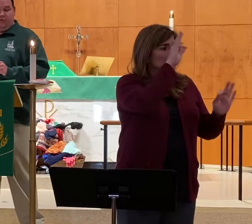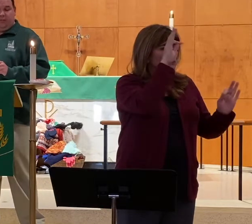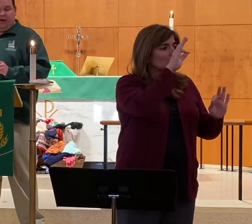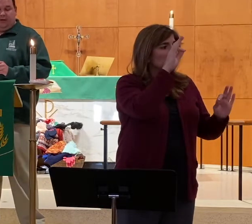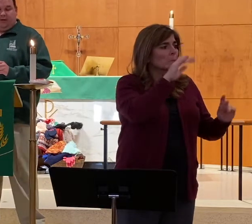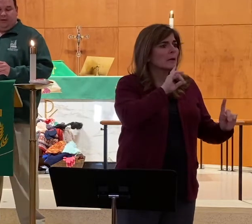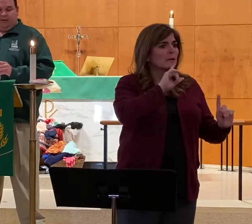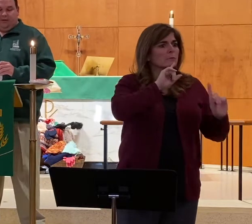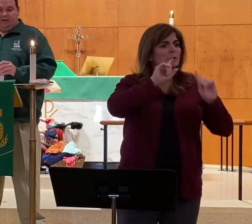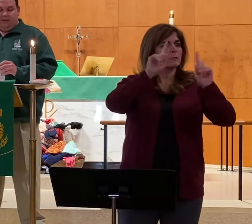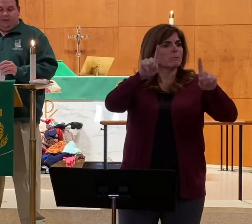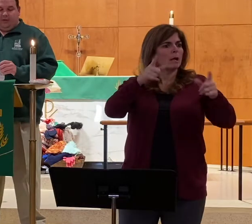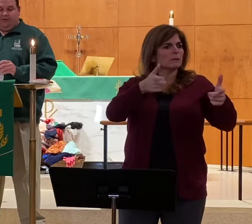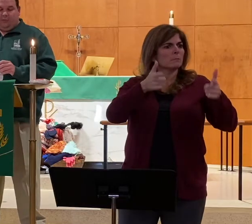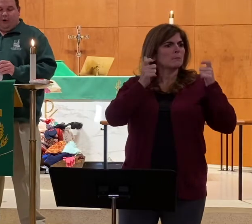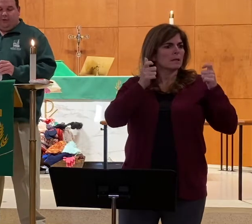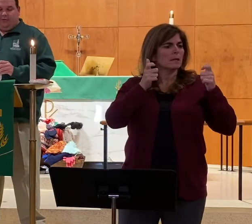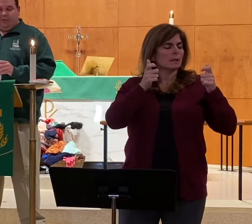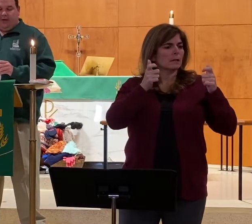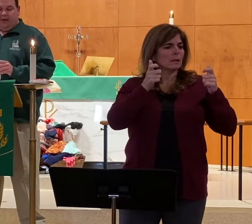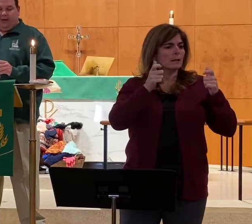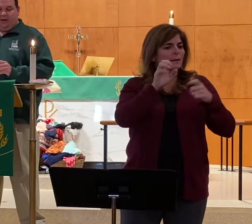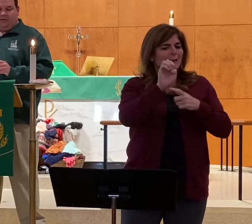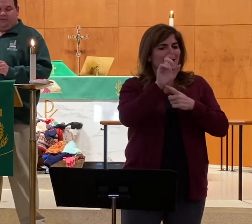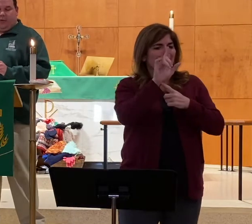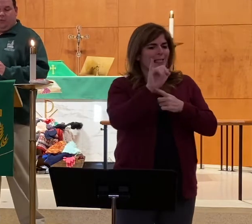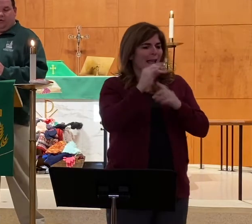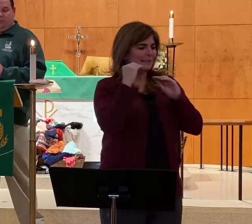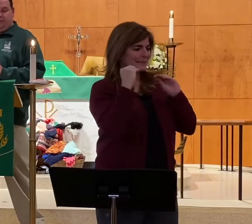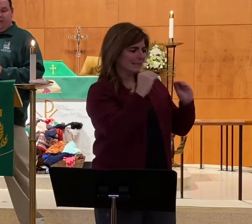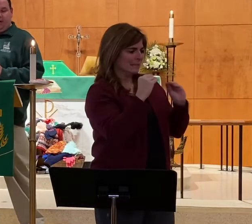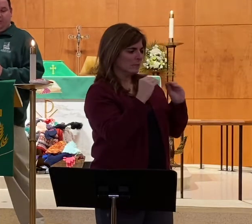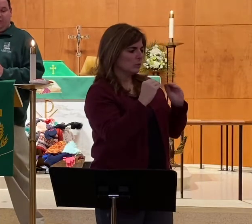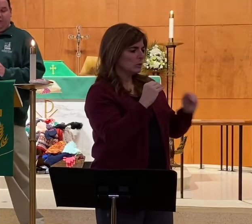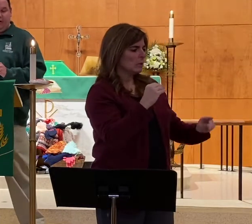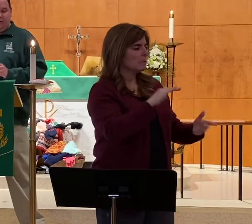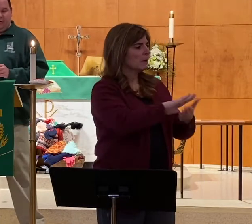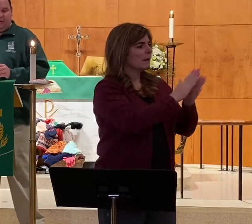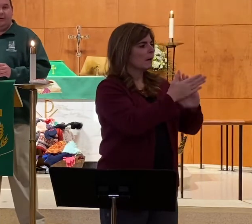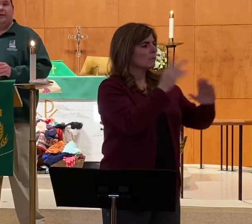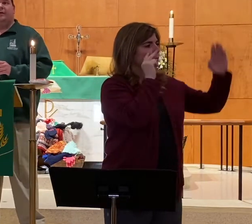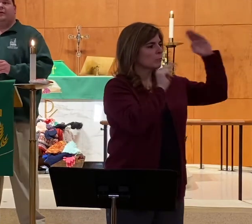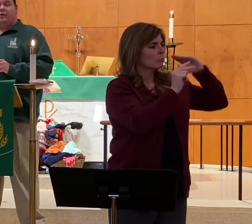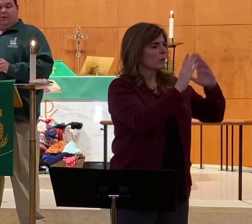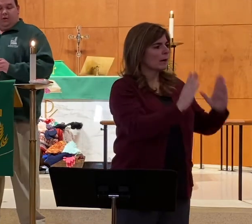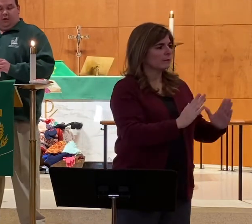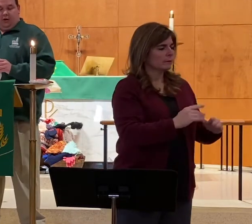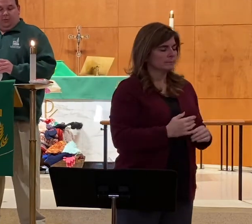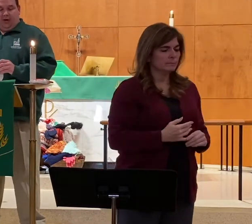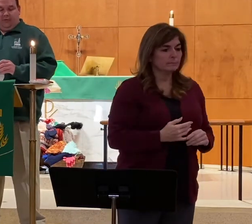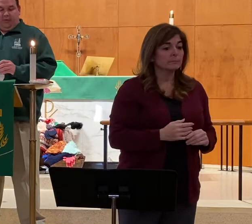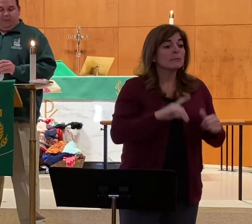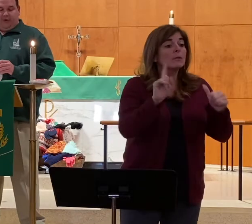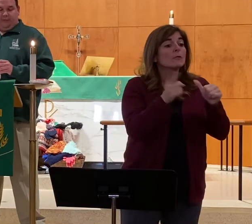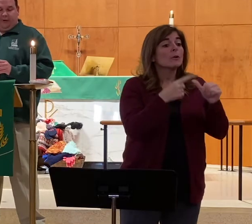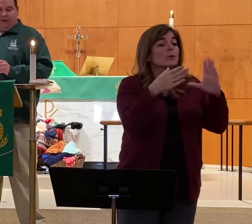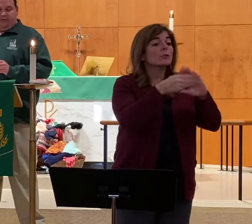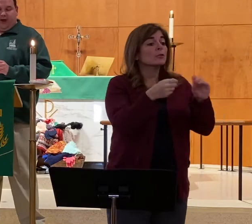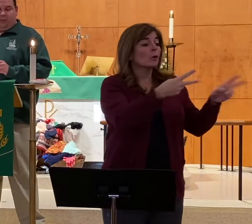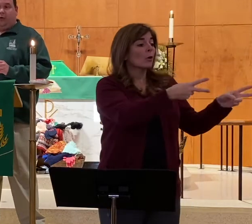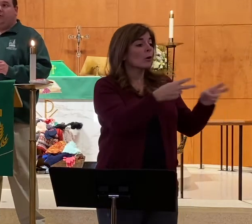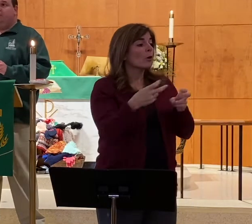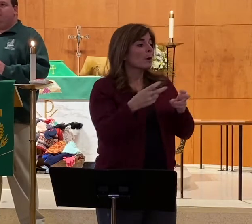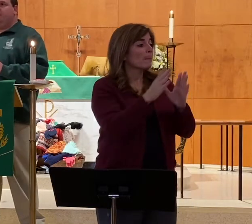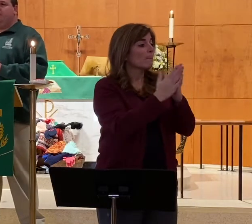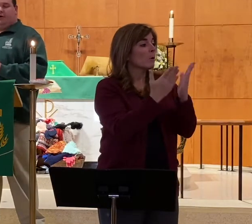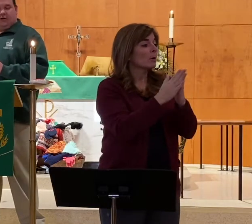him to respond. This marks the beginning of Samuel's prophetic ministry. A reading from the first book of